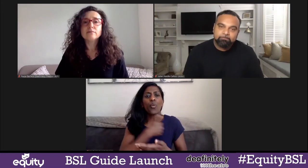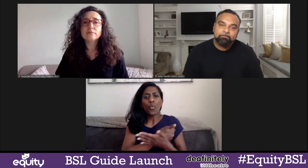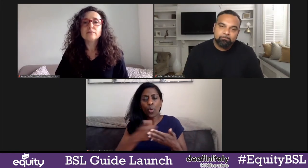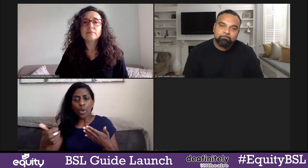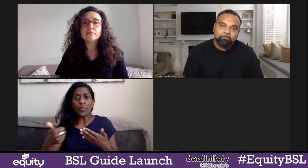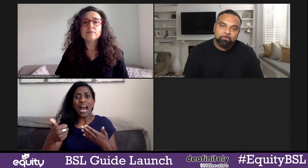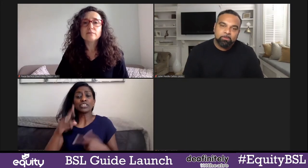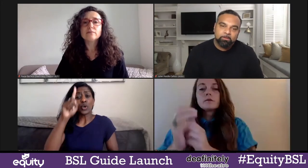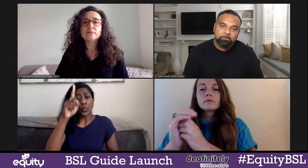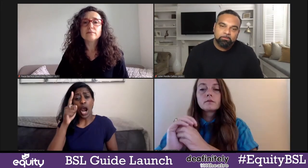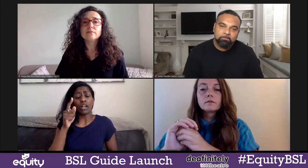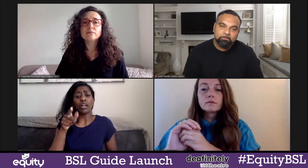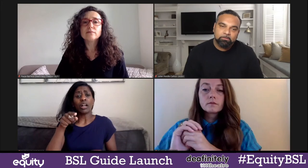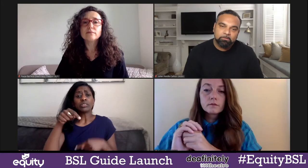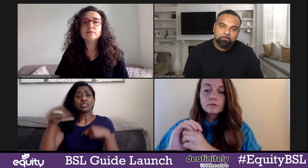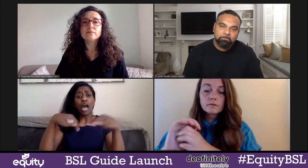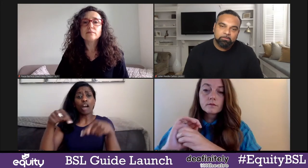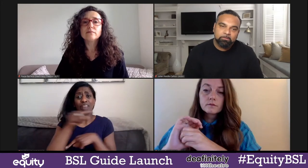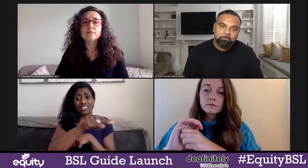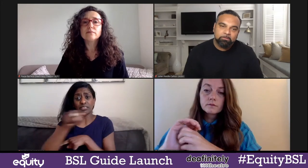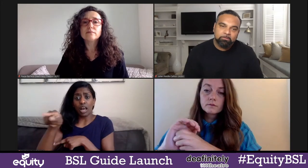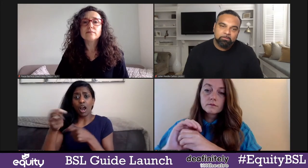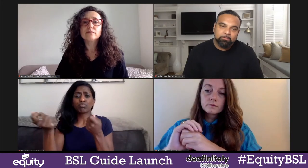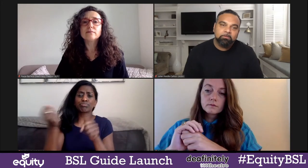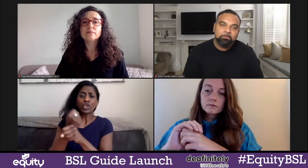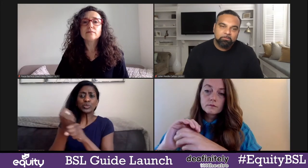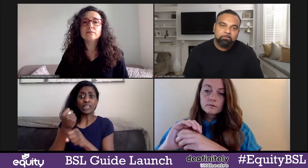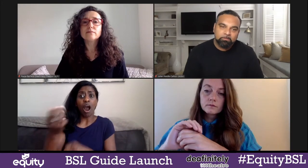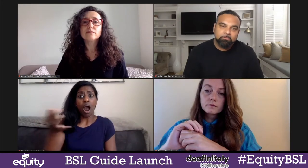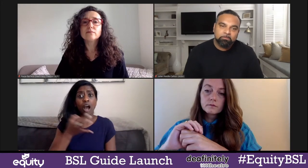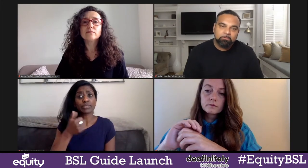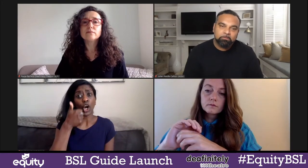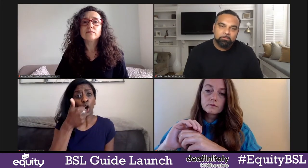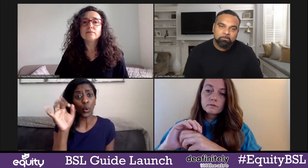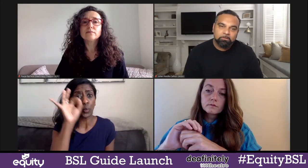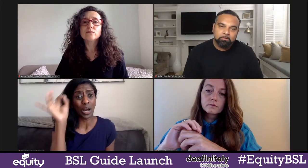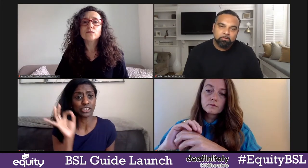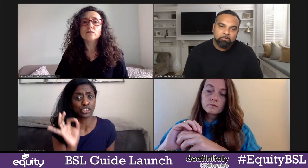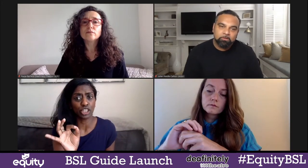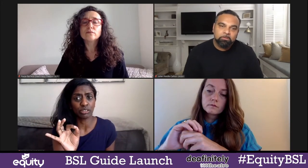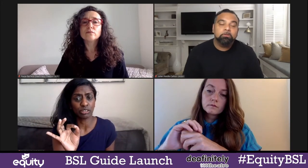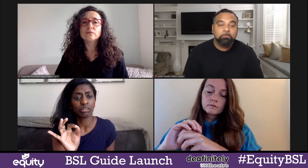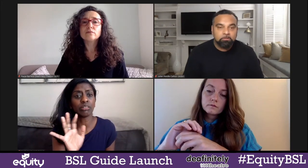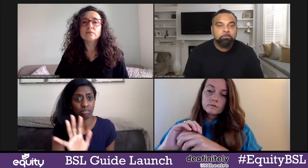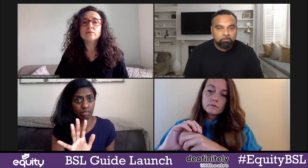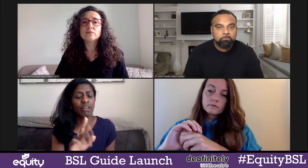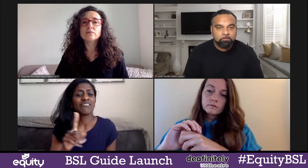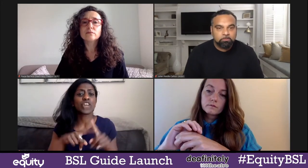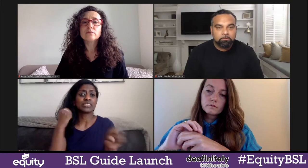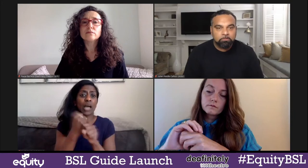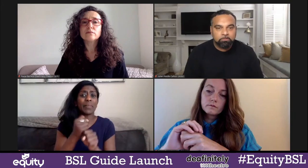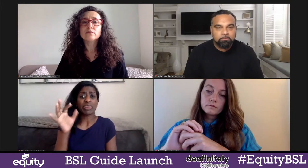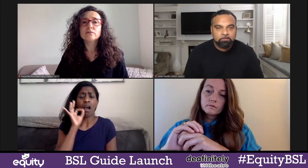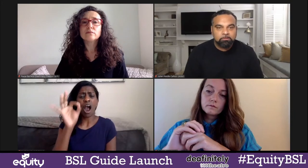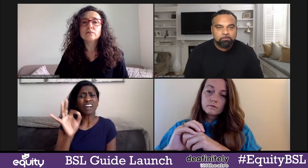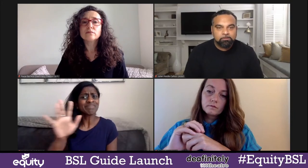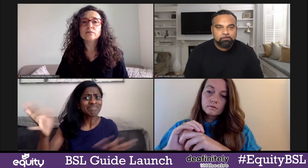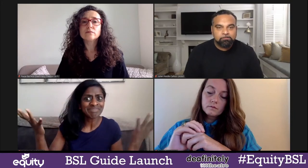an interpreter that knows me well, there was a director-producer who asked a good question. So